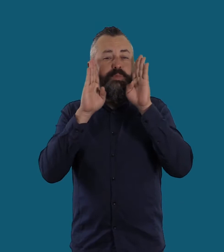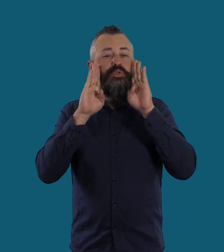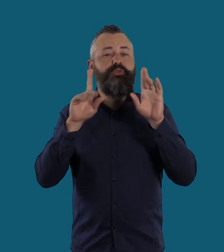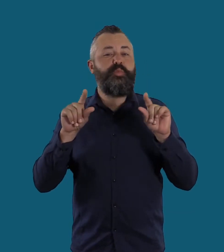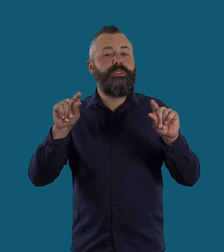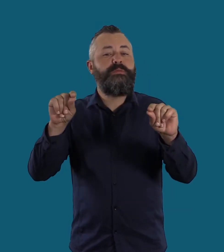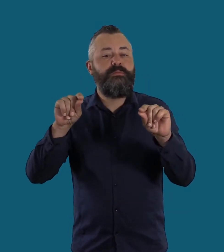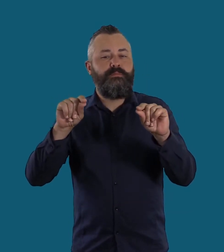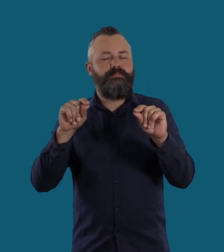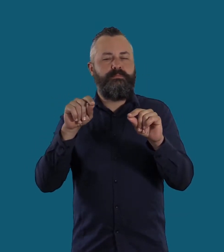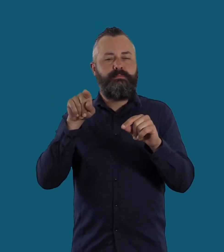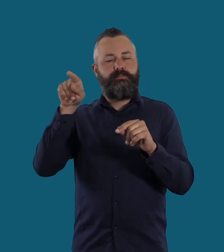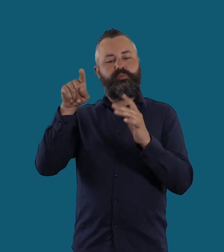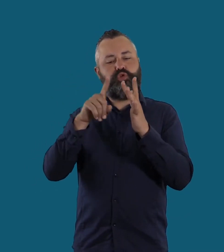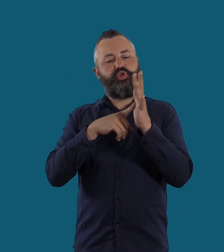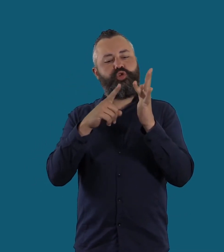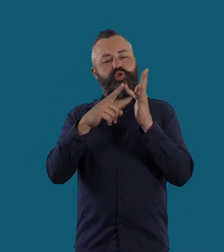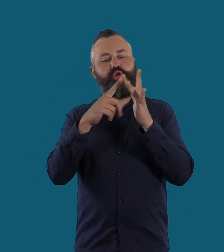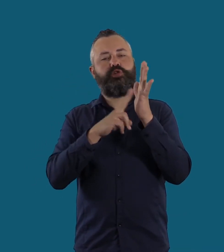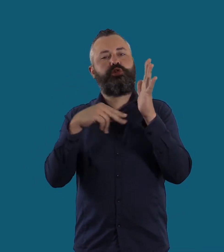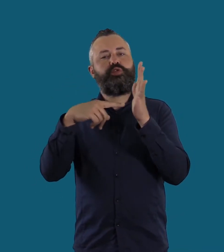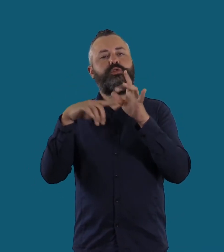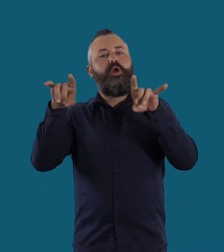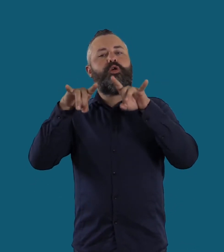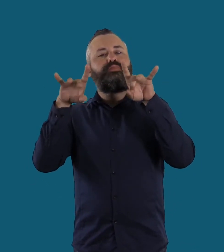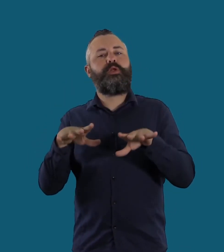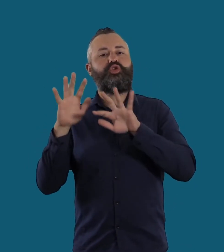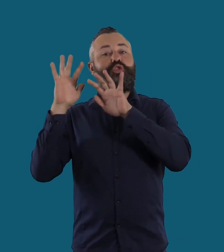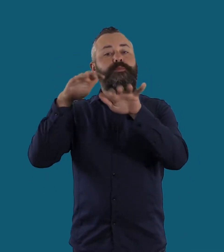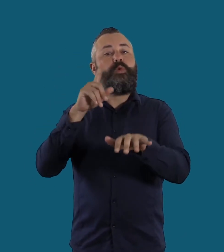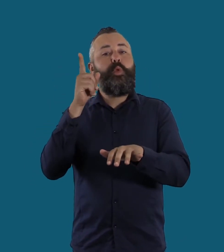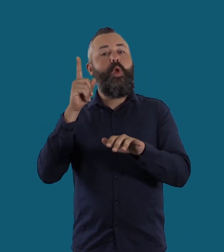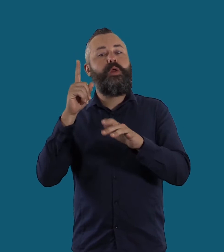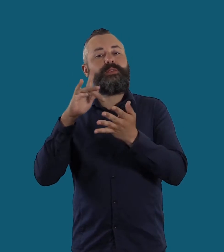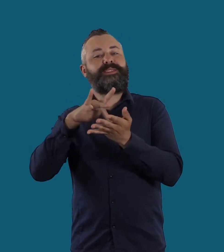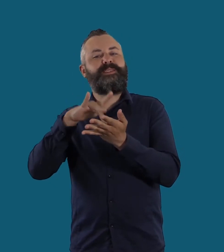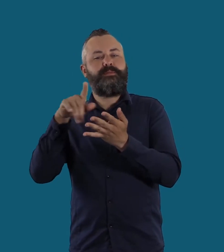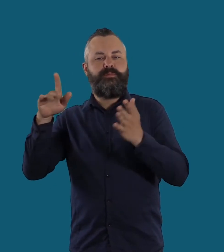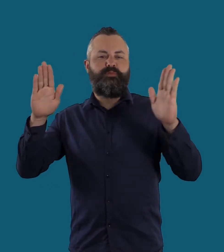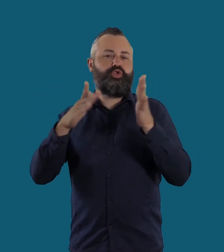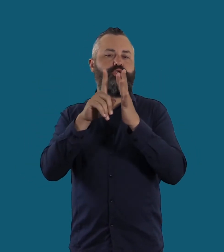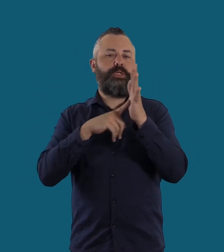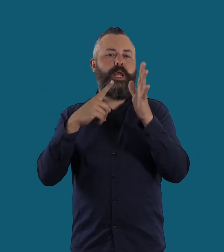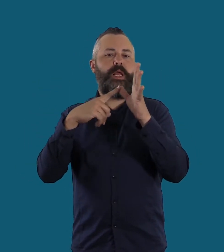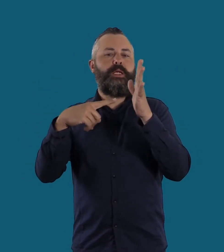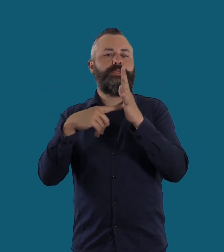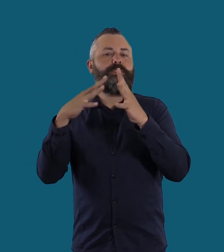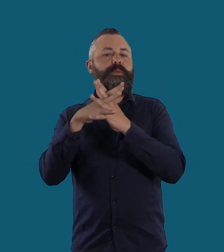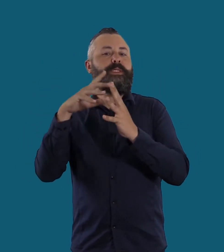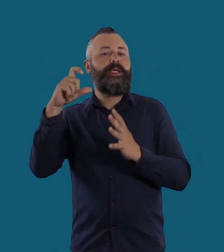Warnings issued by the Joint Australian Tsunami Warning Centre, ATWC, via SES social media,